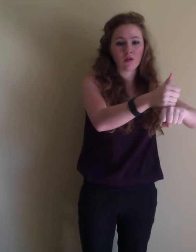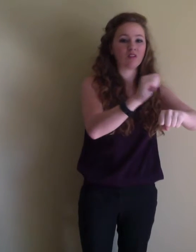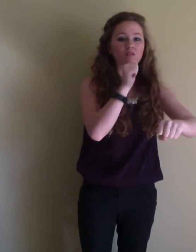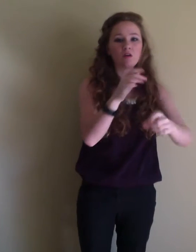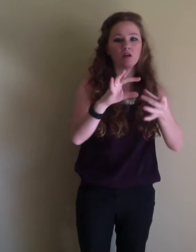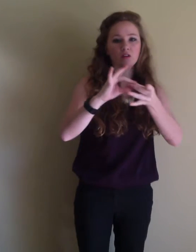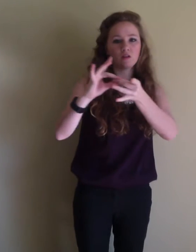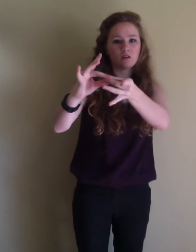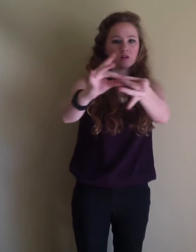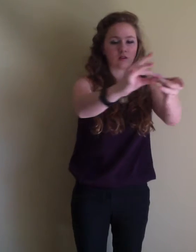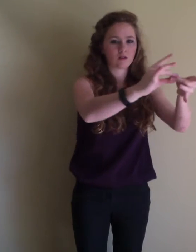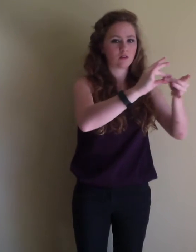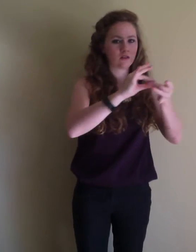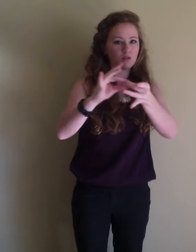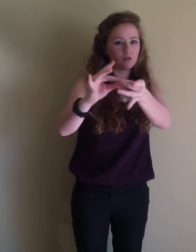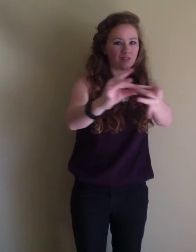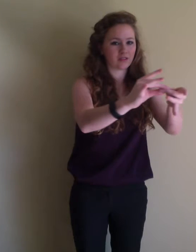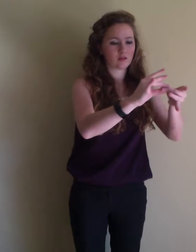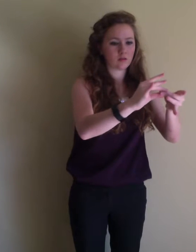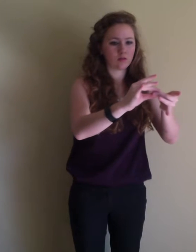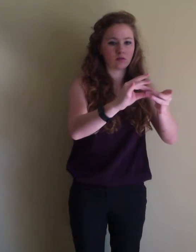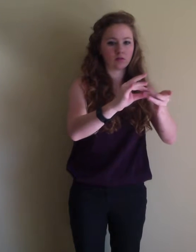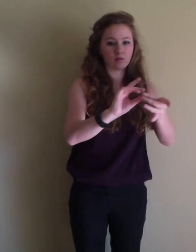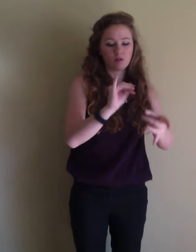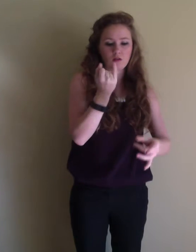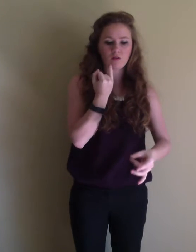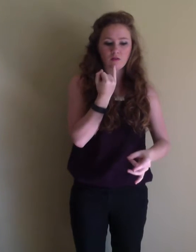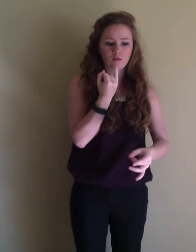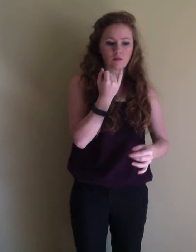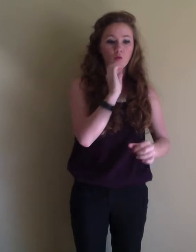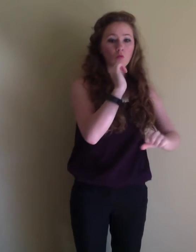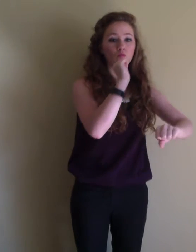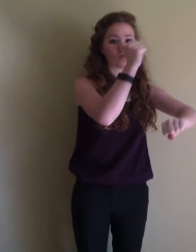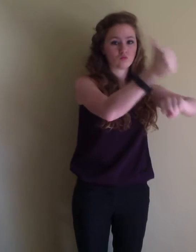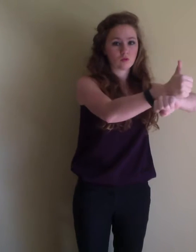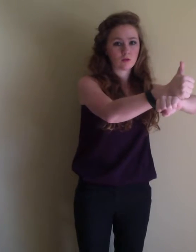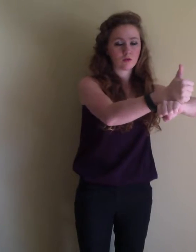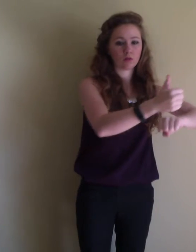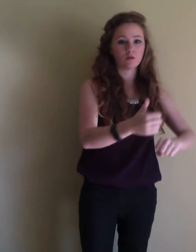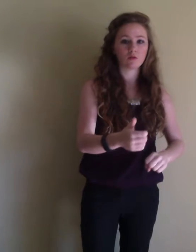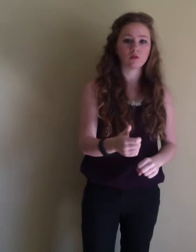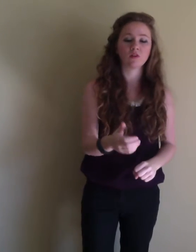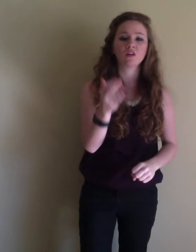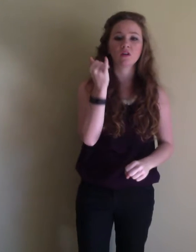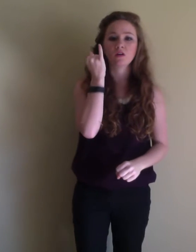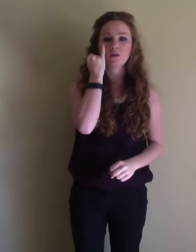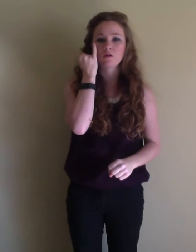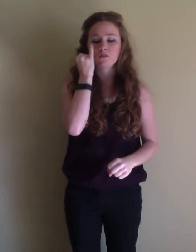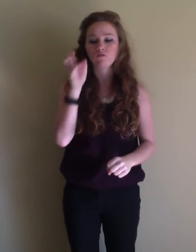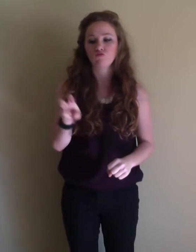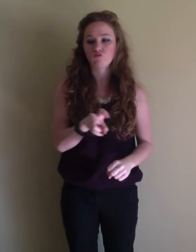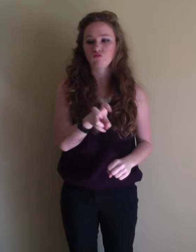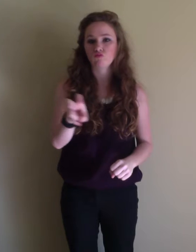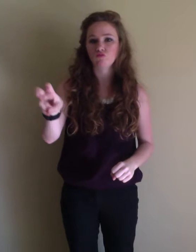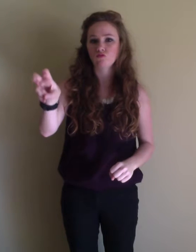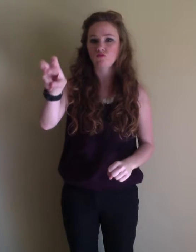American. They view themselves as a member of an individual colony. Today, if you ask somebody, if you travel to a different country, people say, where are you from? You'll say, well, most likely